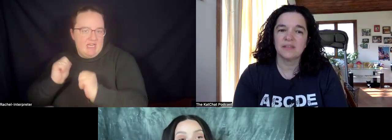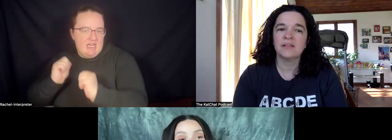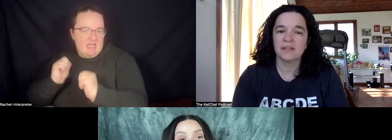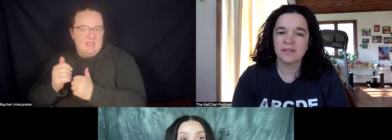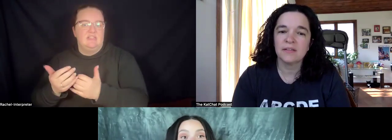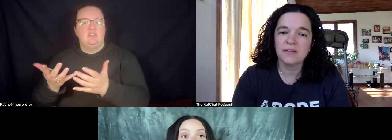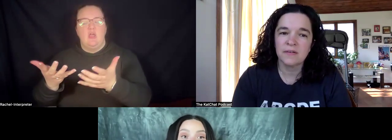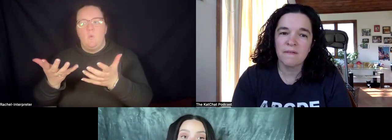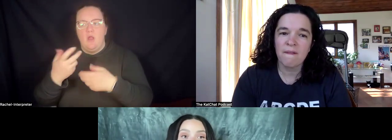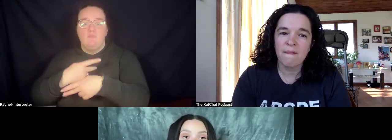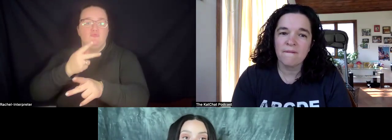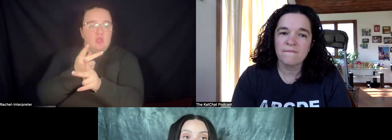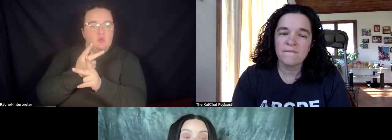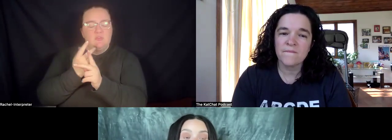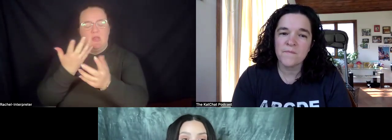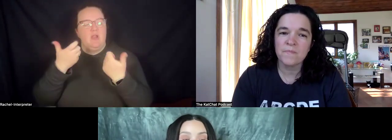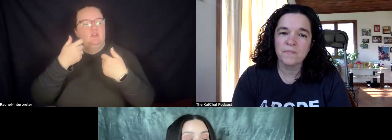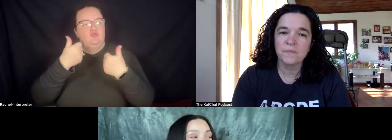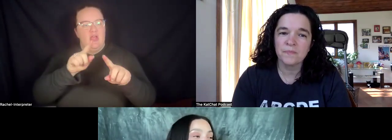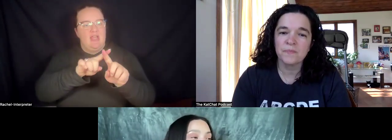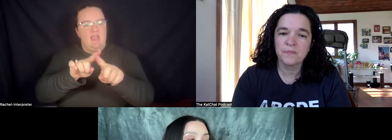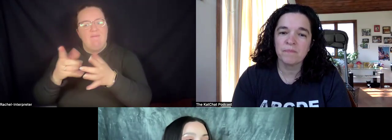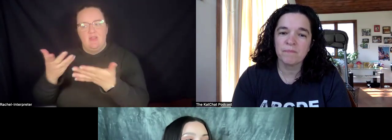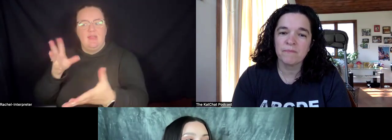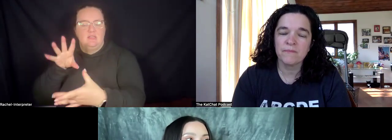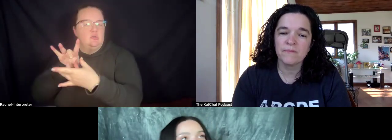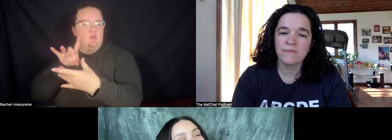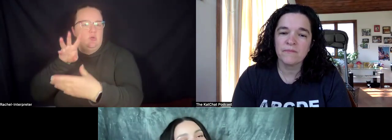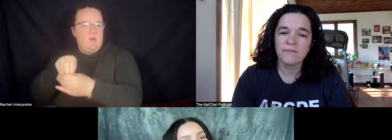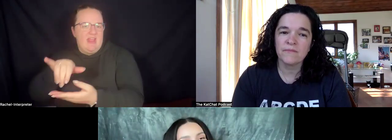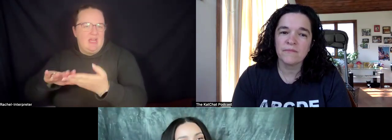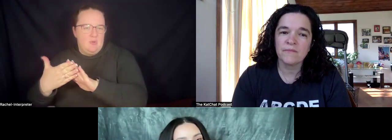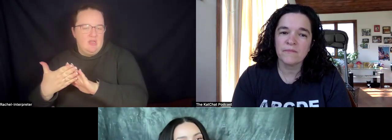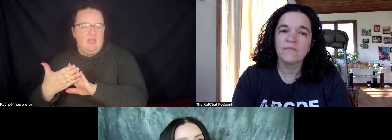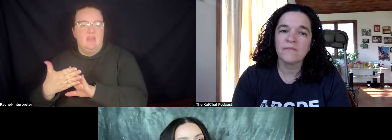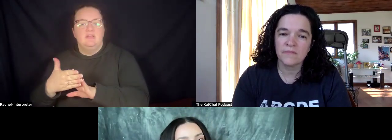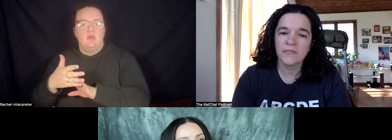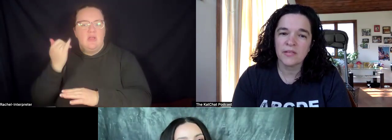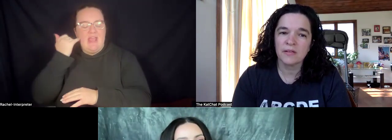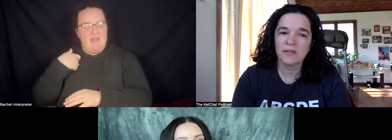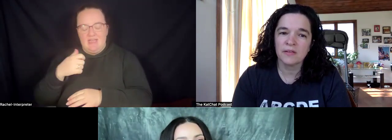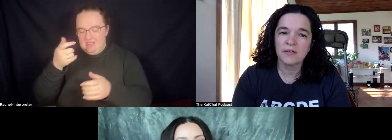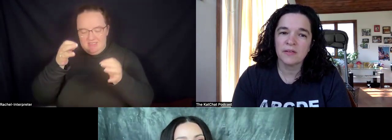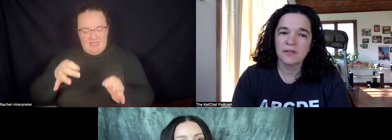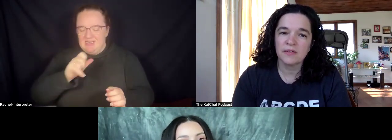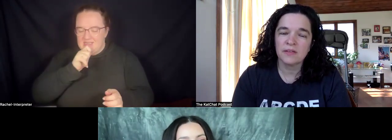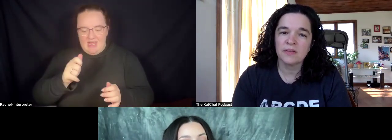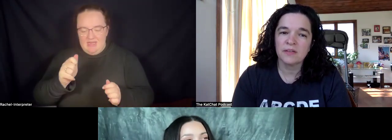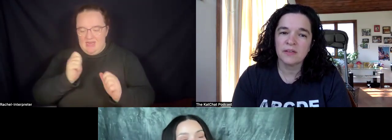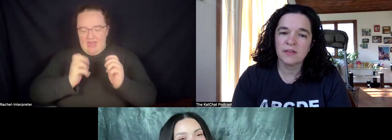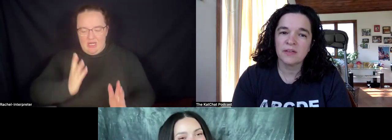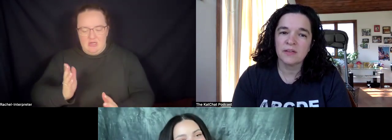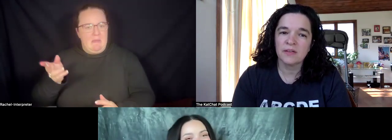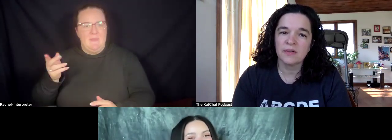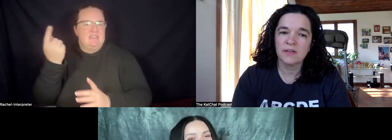my wings within the performing arts community. But yeah, probably if I were to step away from it, I would be a historian of